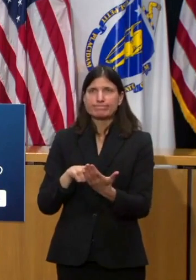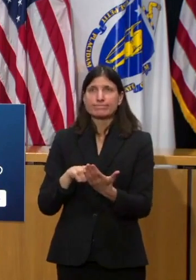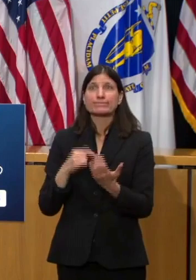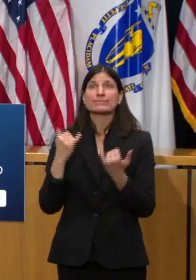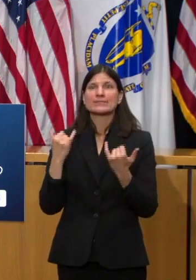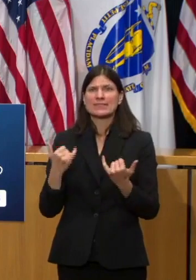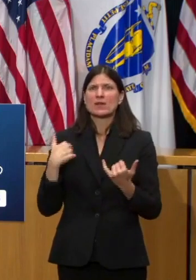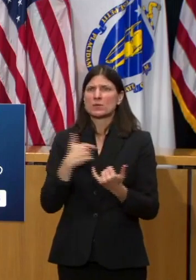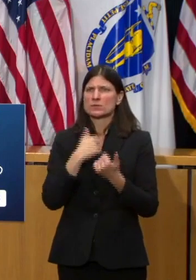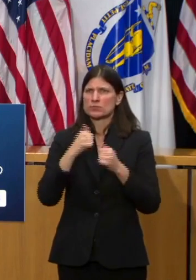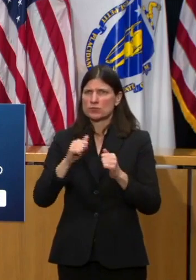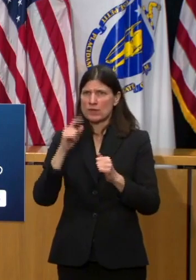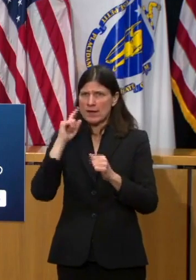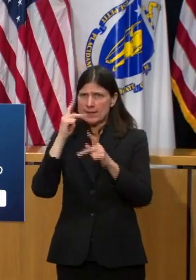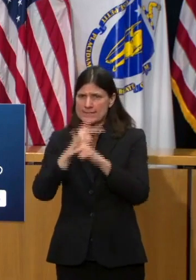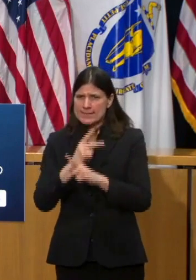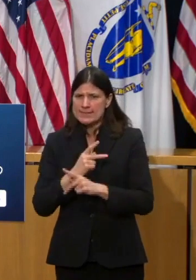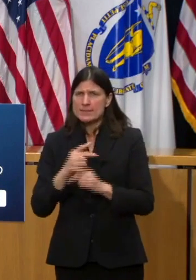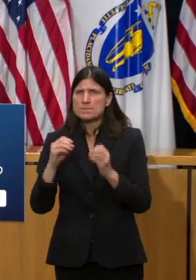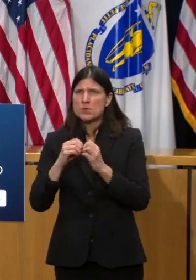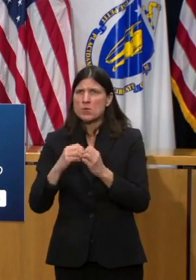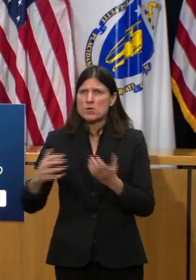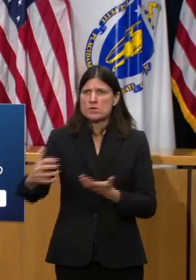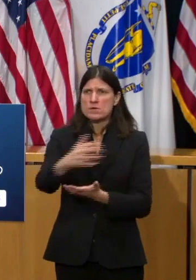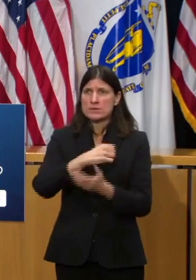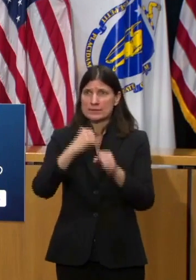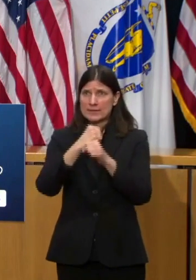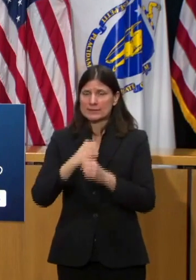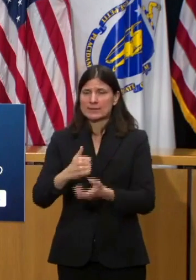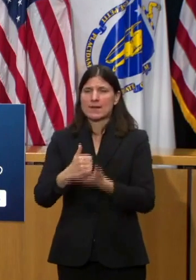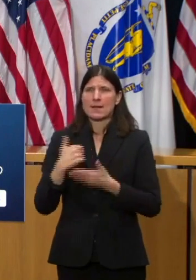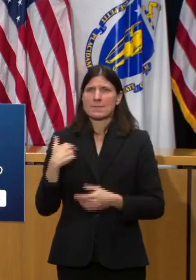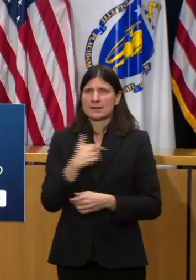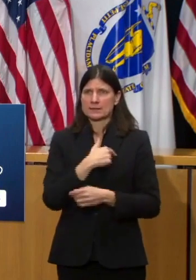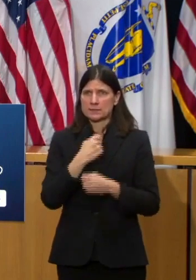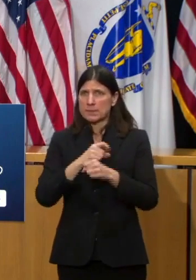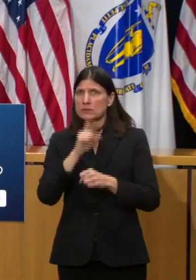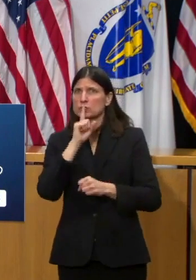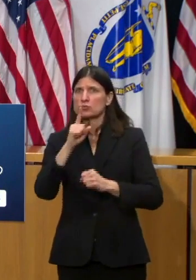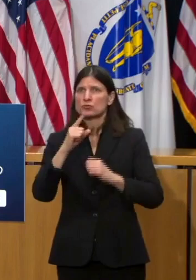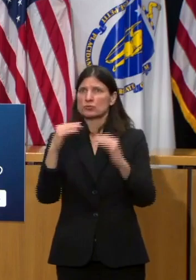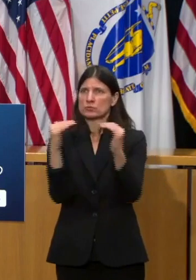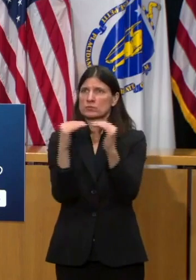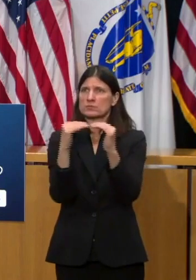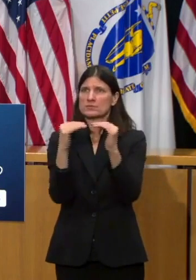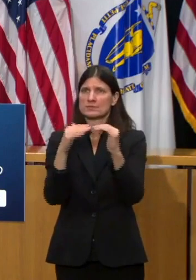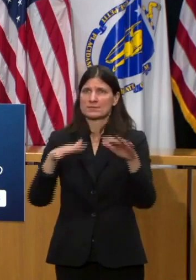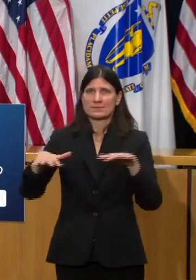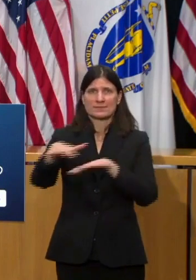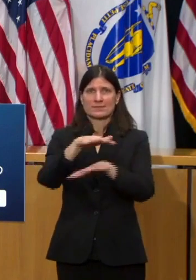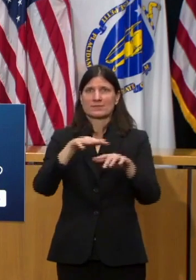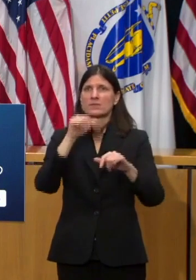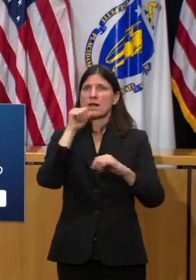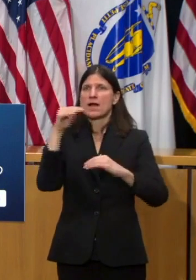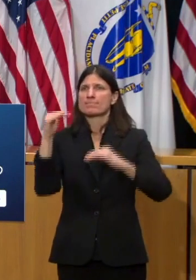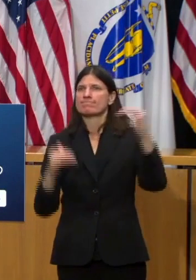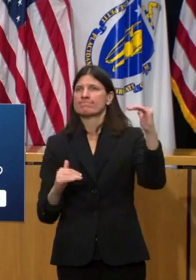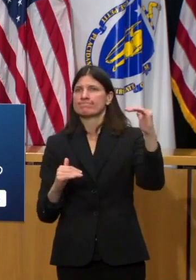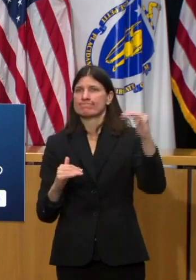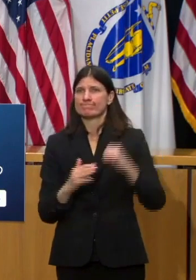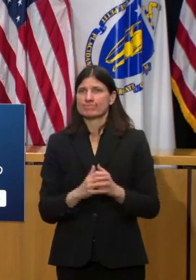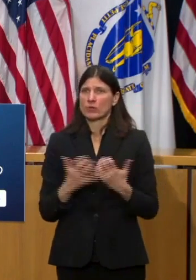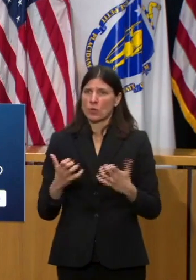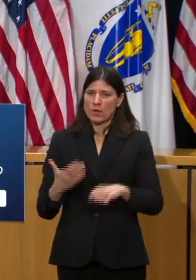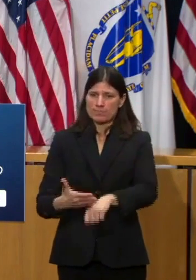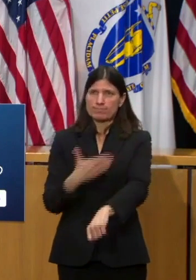conclusions about both how to improve our process and where some of those folks who got listed as unknown actually live, so that we can